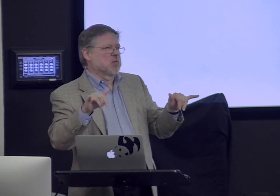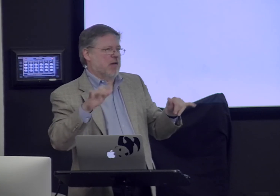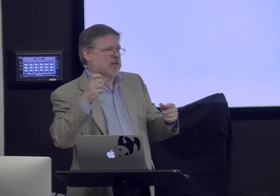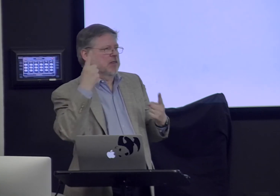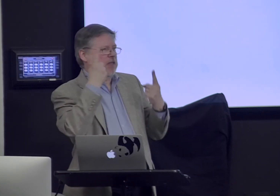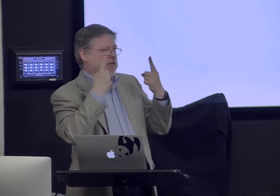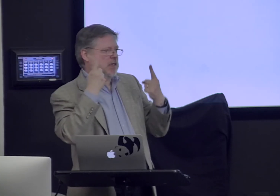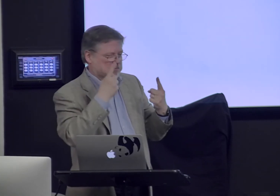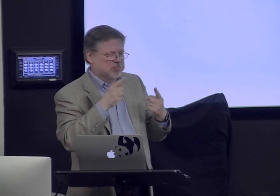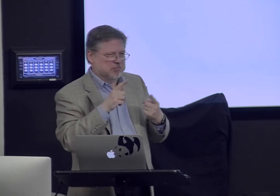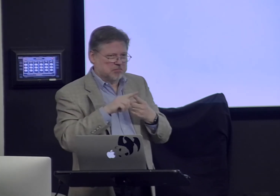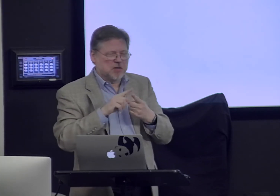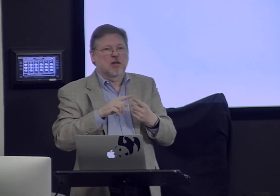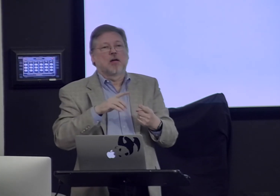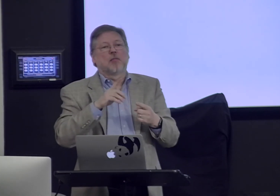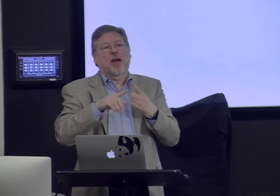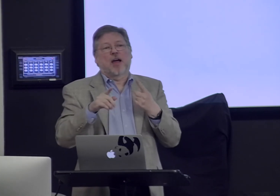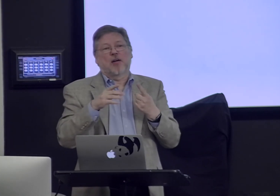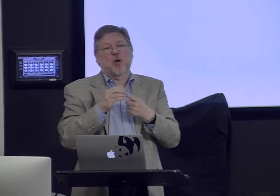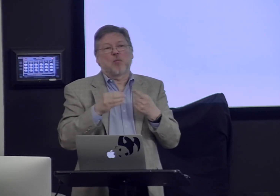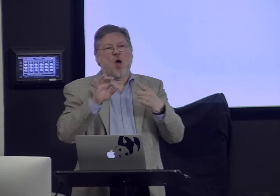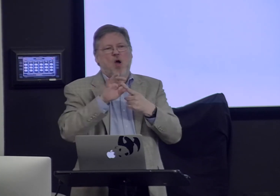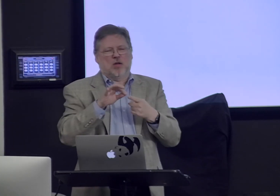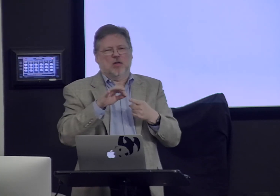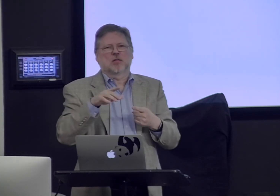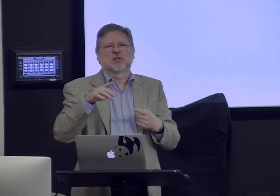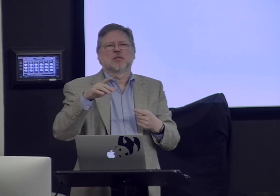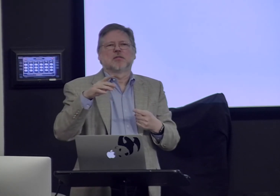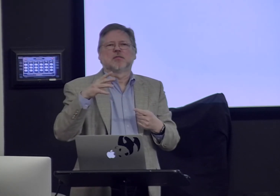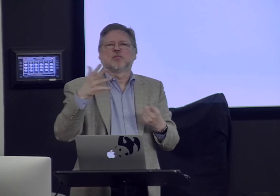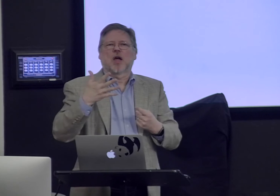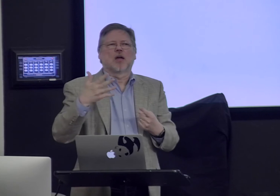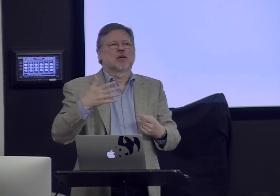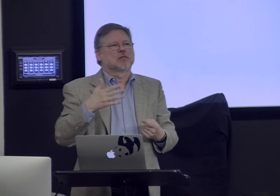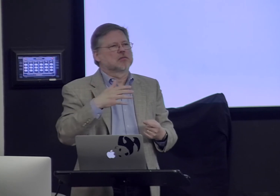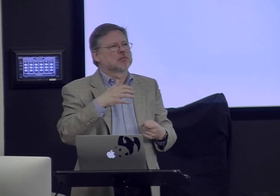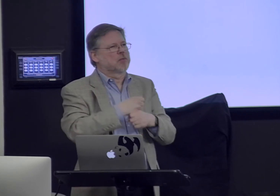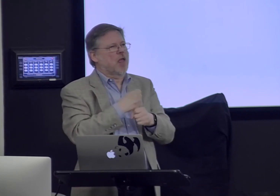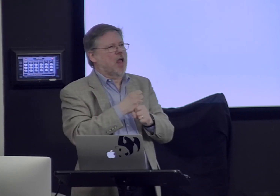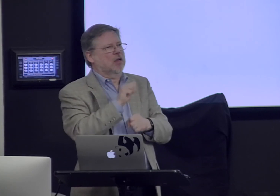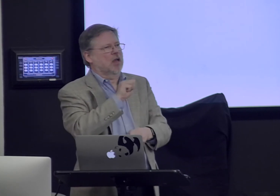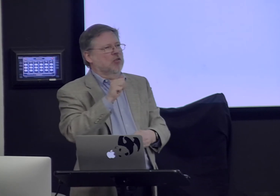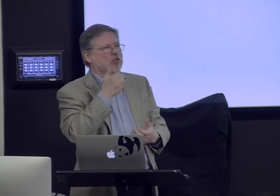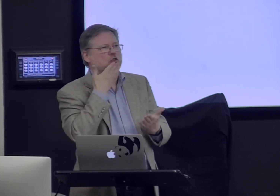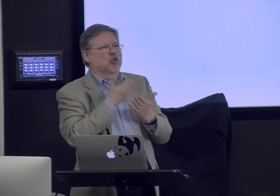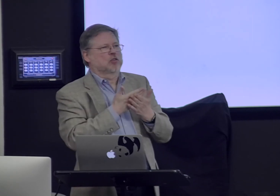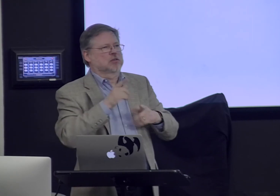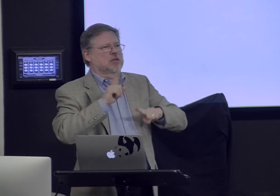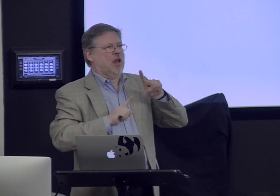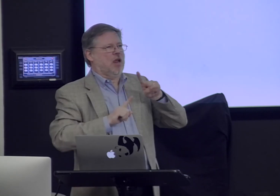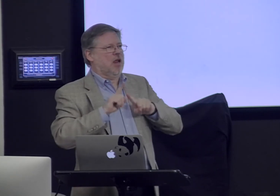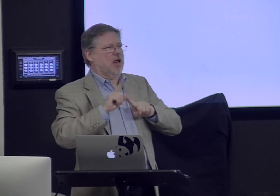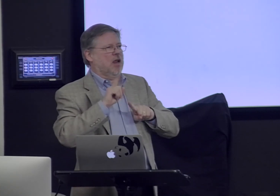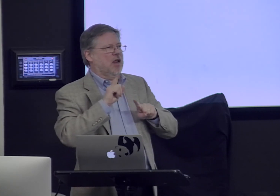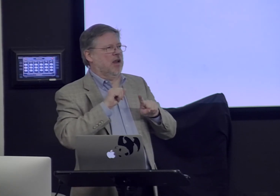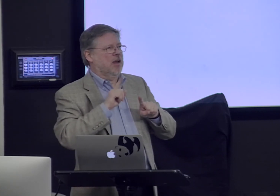revisiting the topic of simultaneity in signed languages. And even more important than that, I'd also like